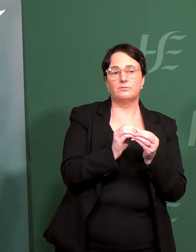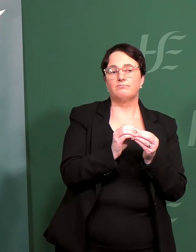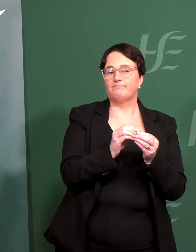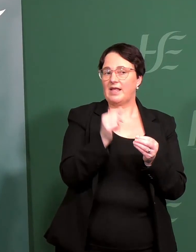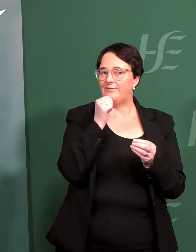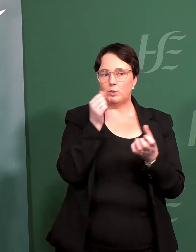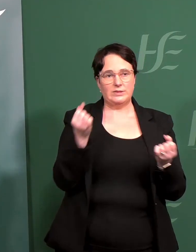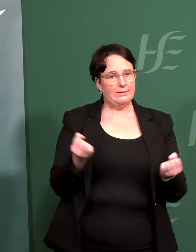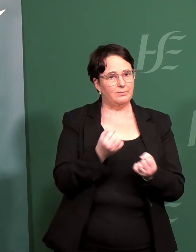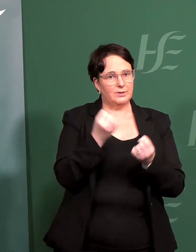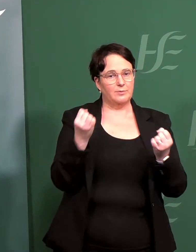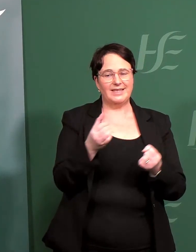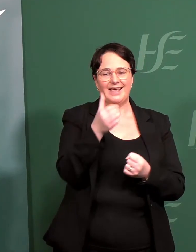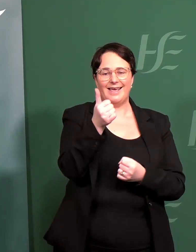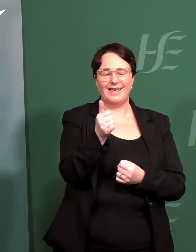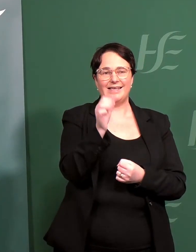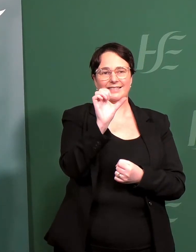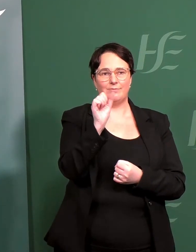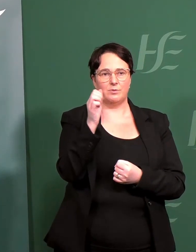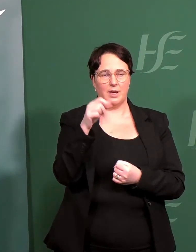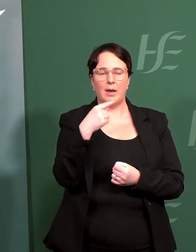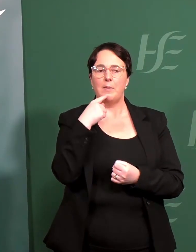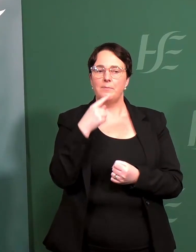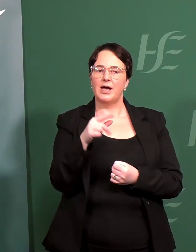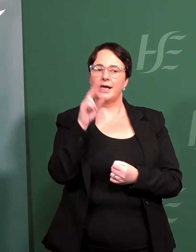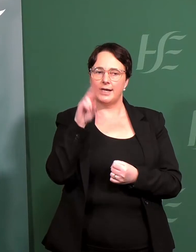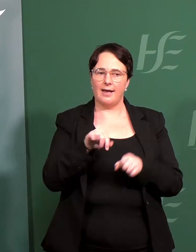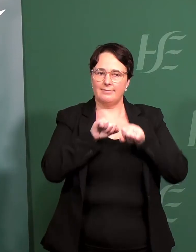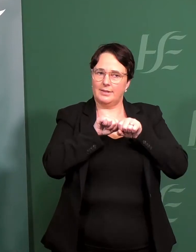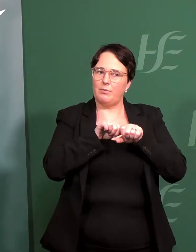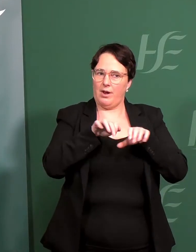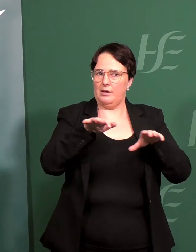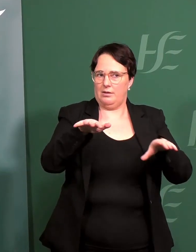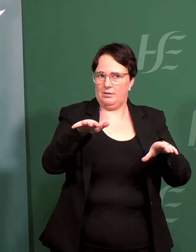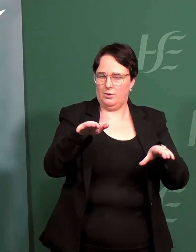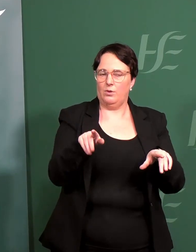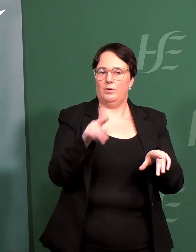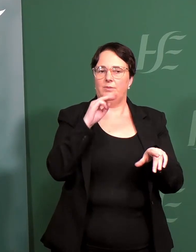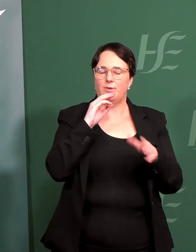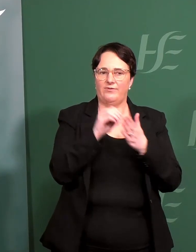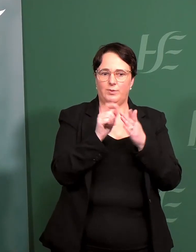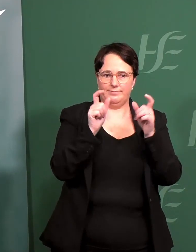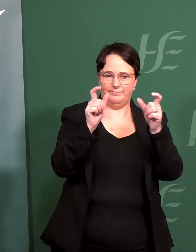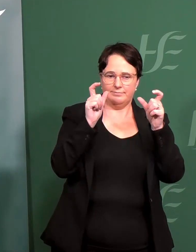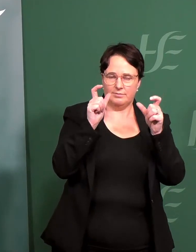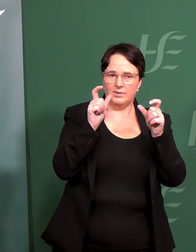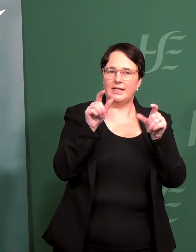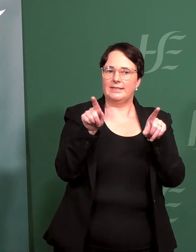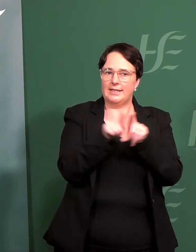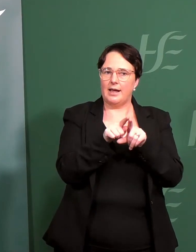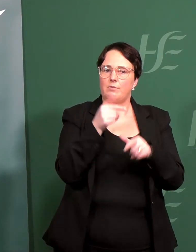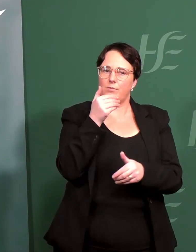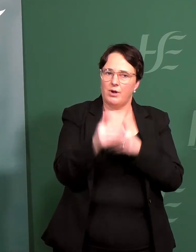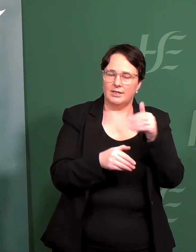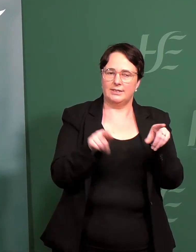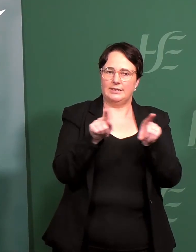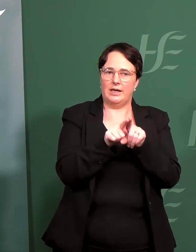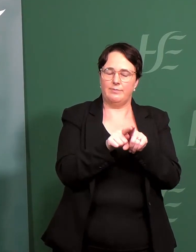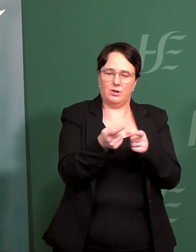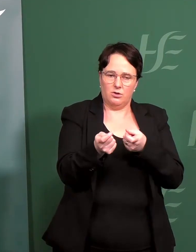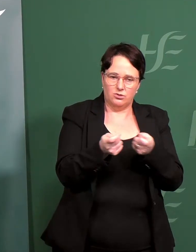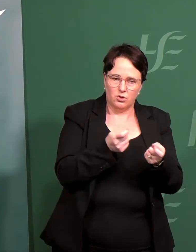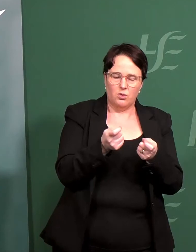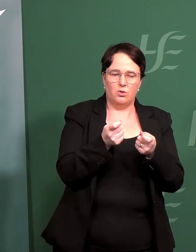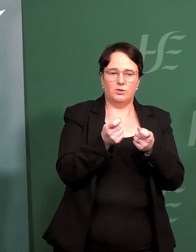asymptomatic primarily, but infectious. So we still have to take the same process of controls and isolation in our